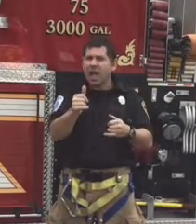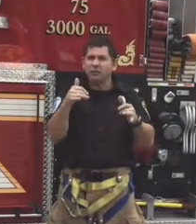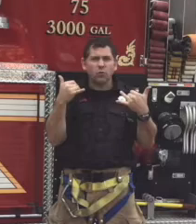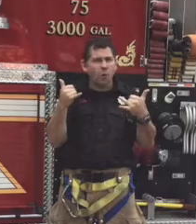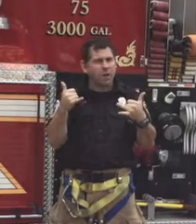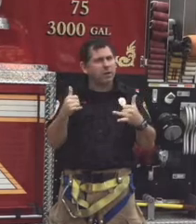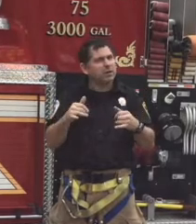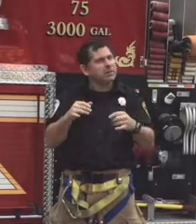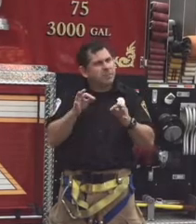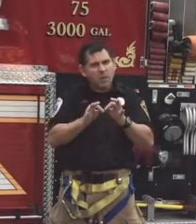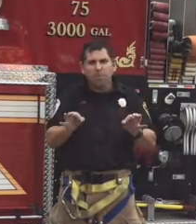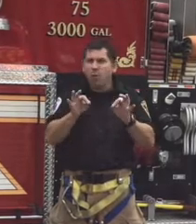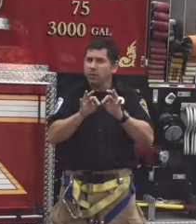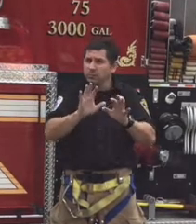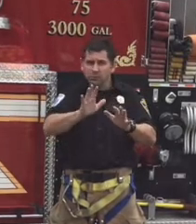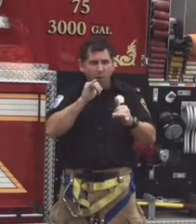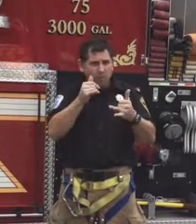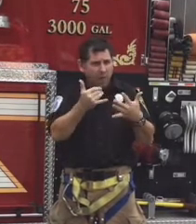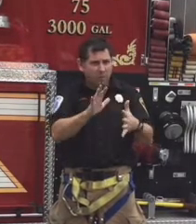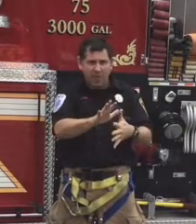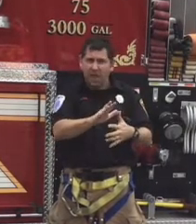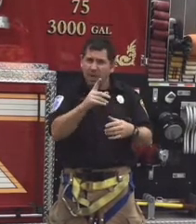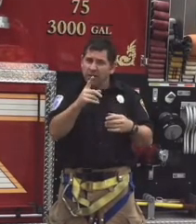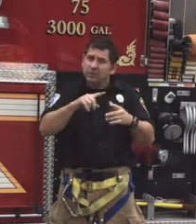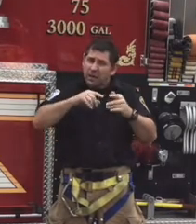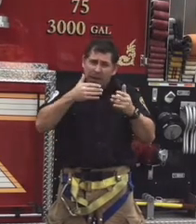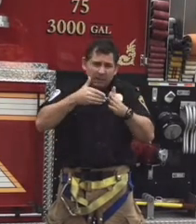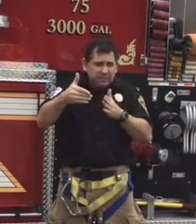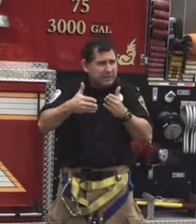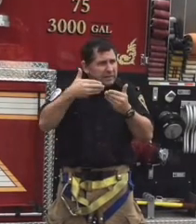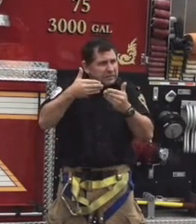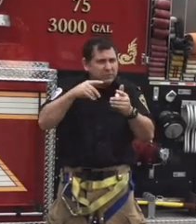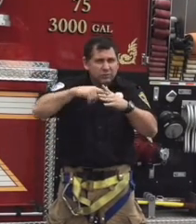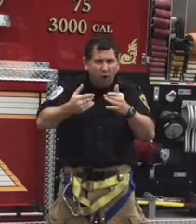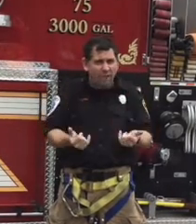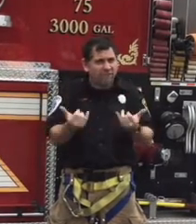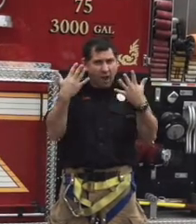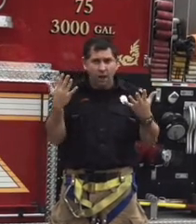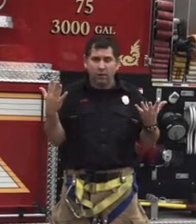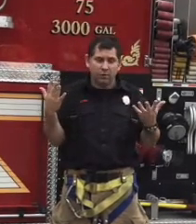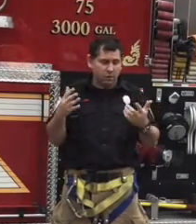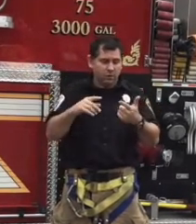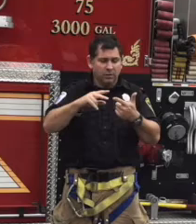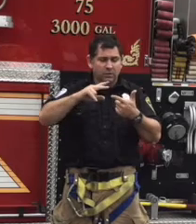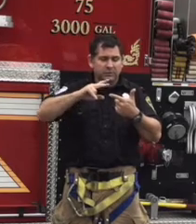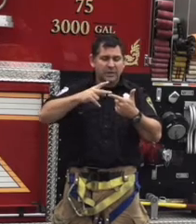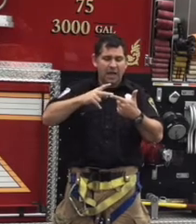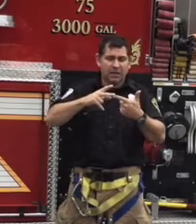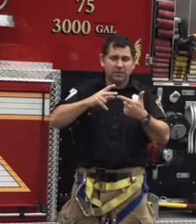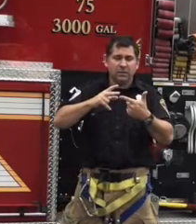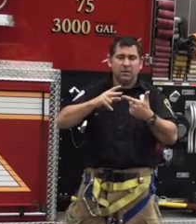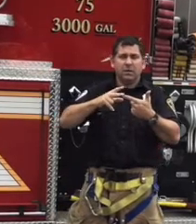or, with a candle. Don't play with that. That's very important to know, because that could start fires very easily.